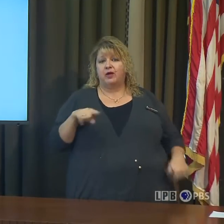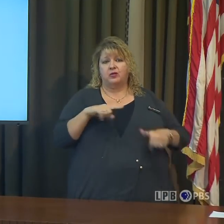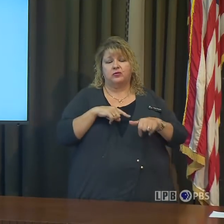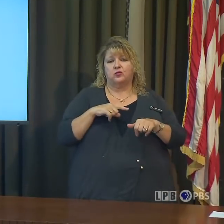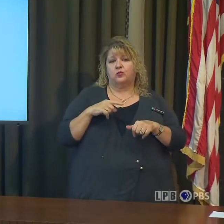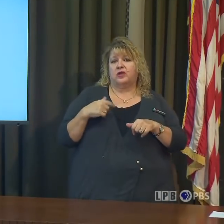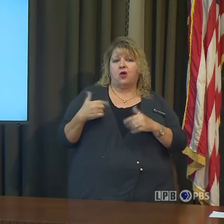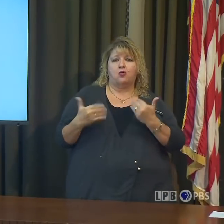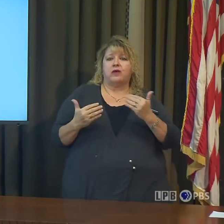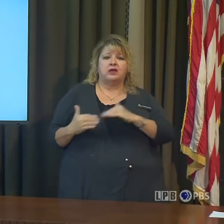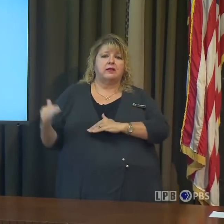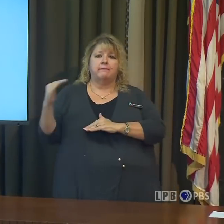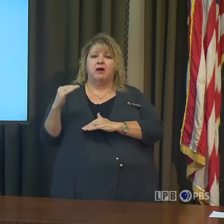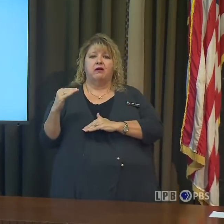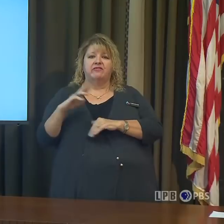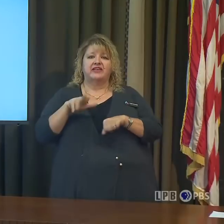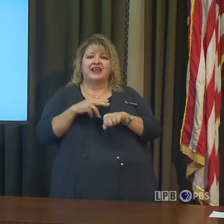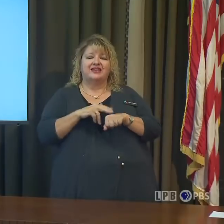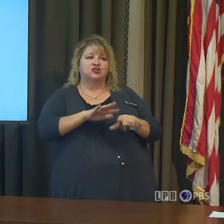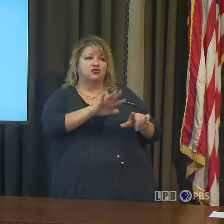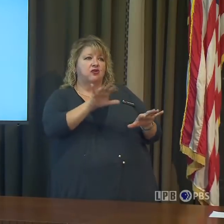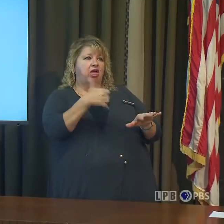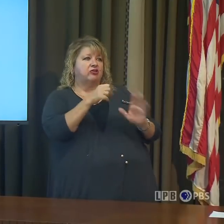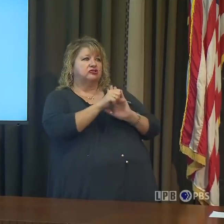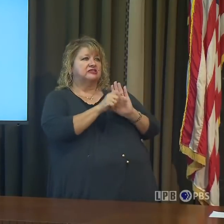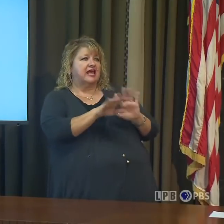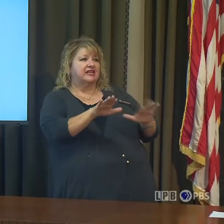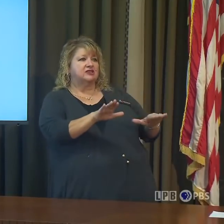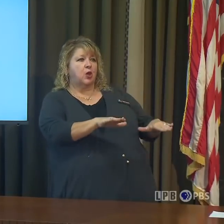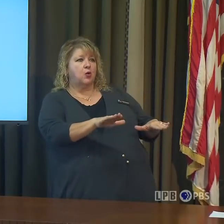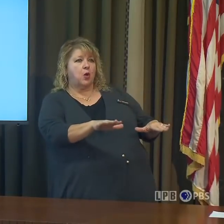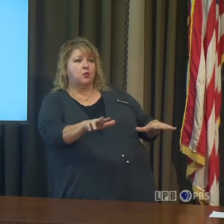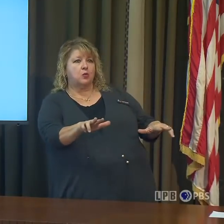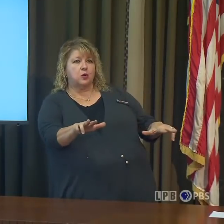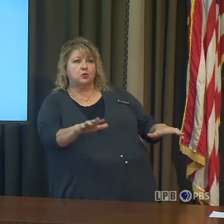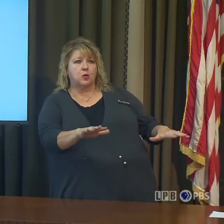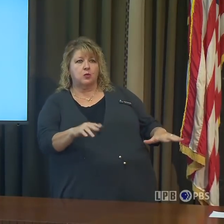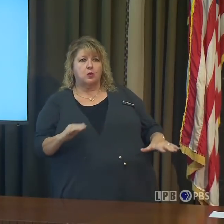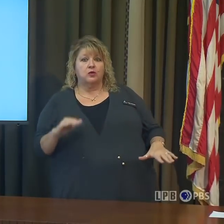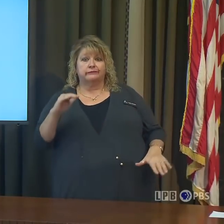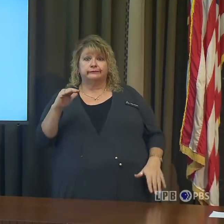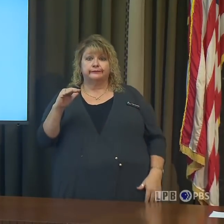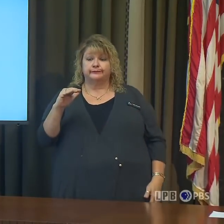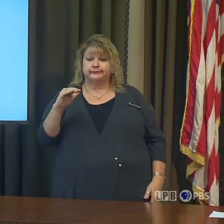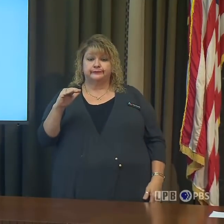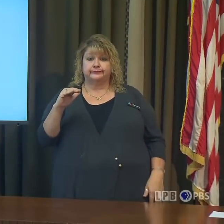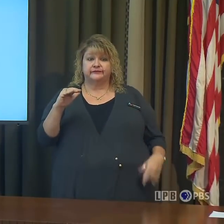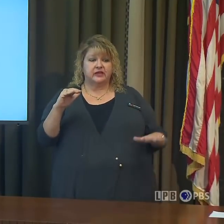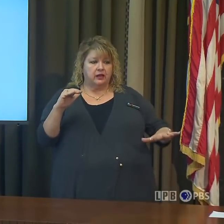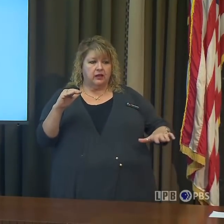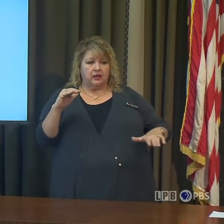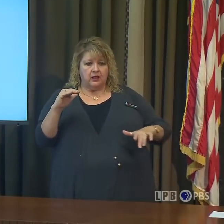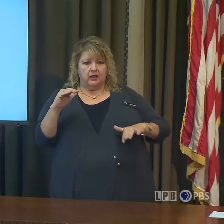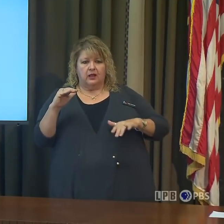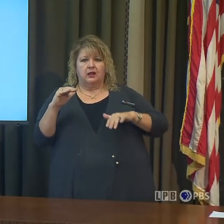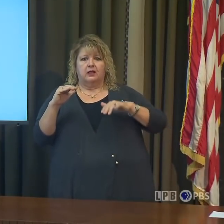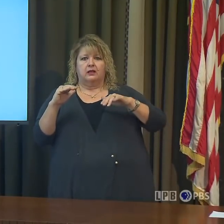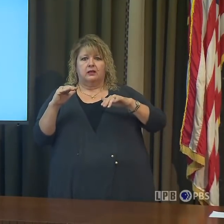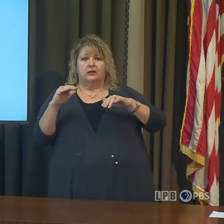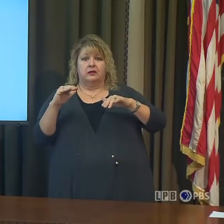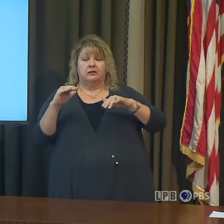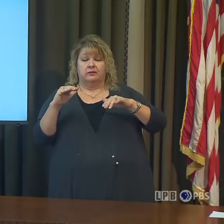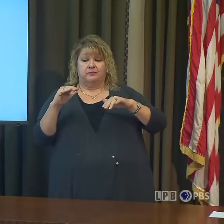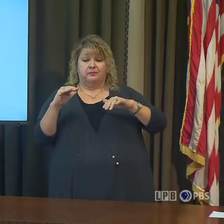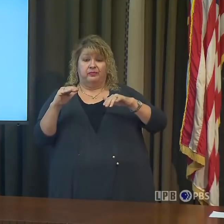of national measures in the preceding 3 weeks. As the governor said, the best estimate right now is that Delta